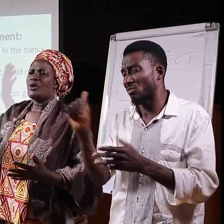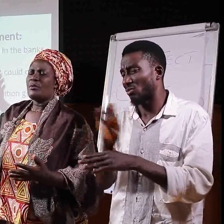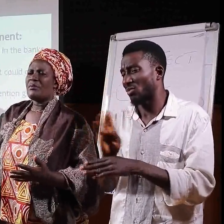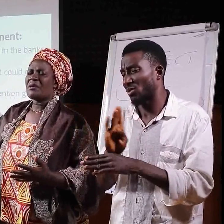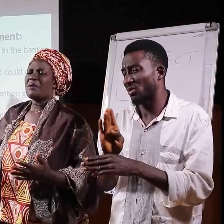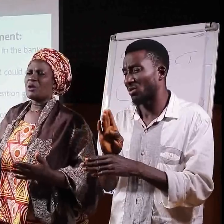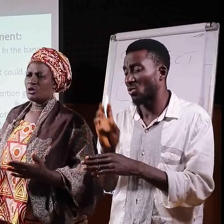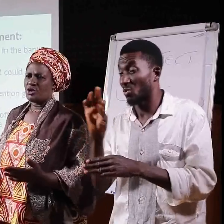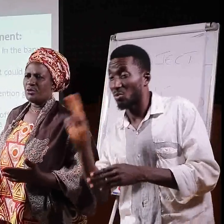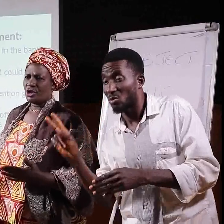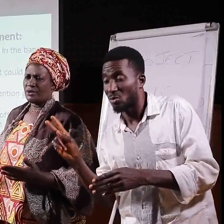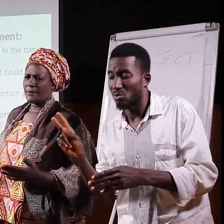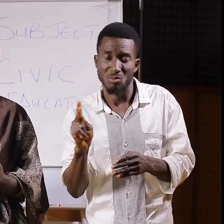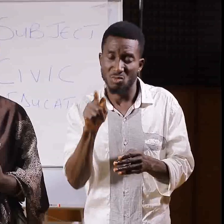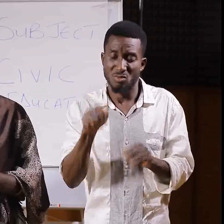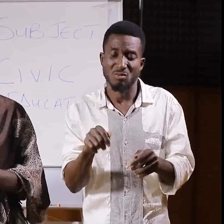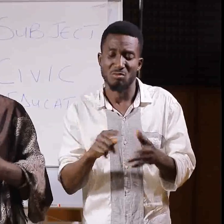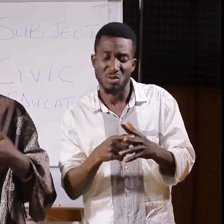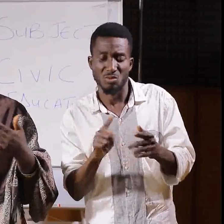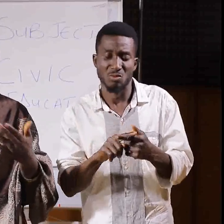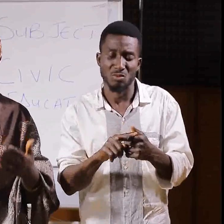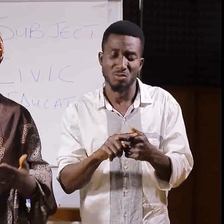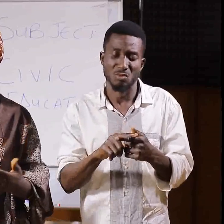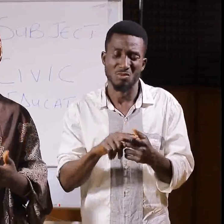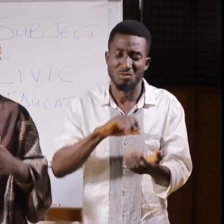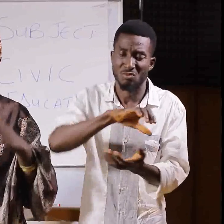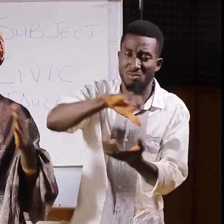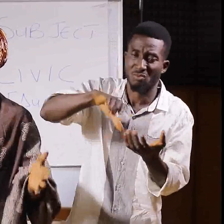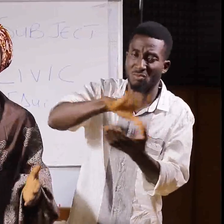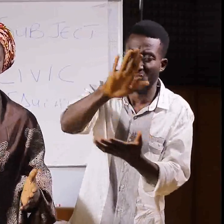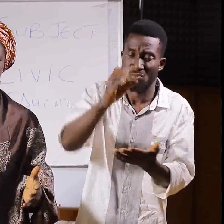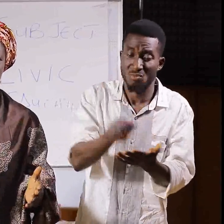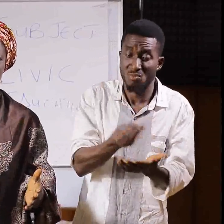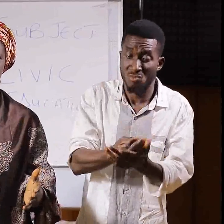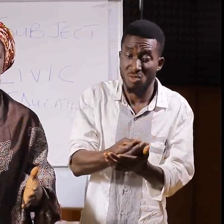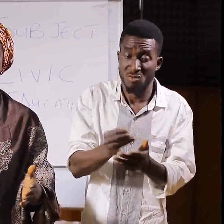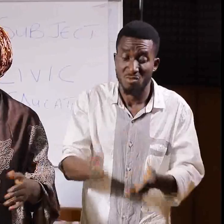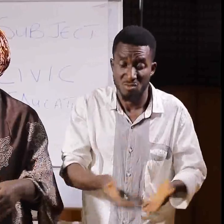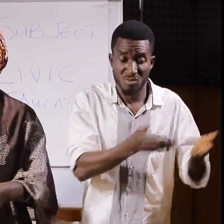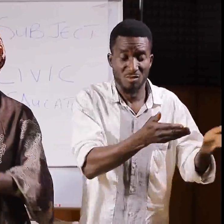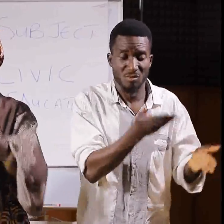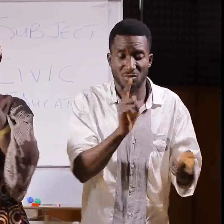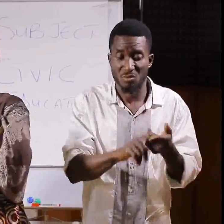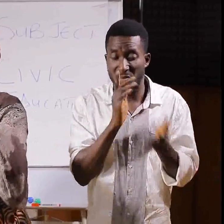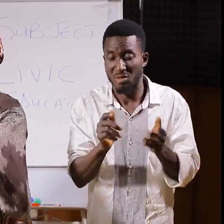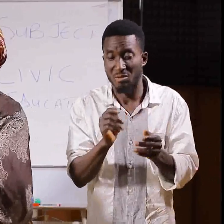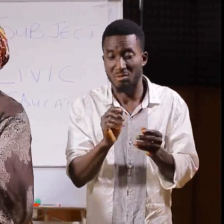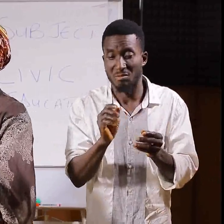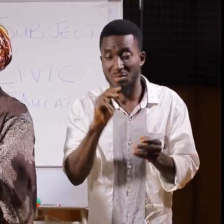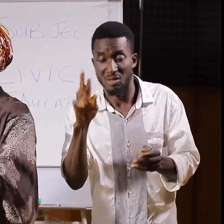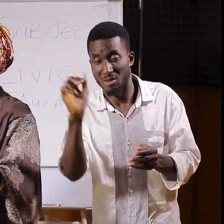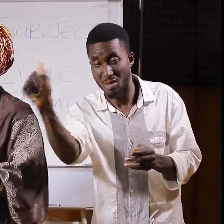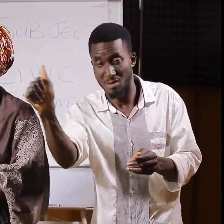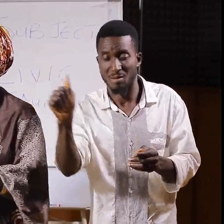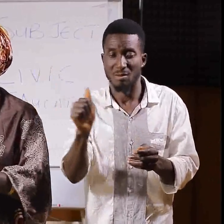to make maybe contribution. When they contribute and give to this Master A today, tomorrow they will give it to